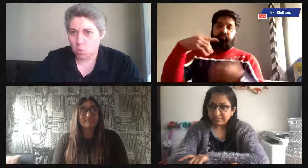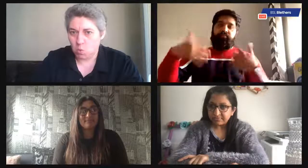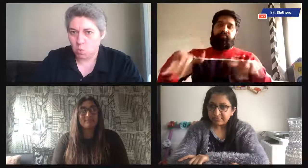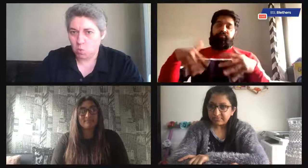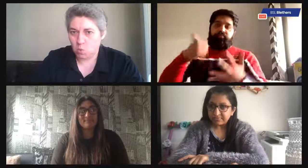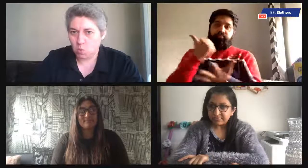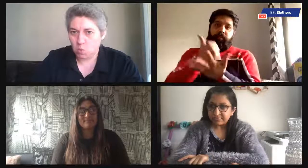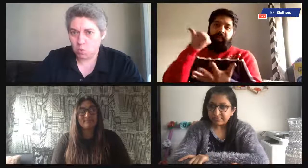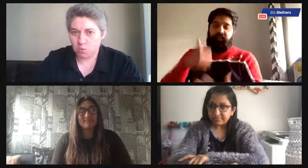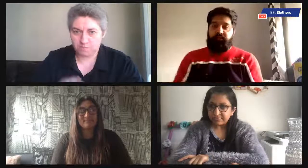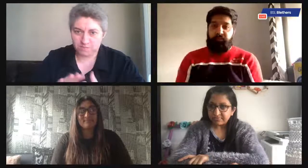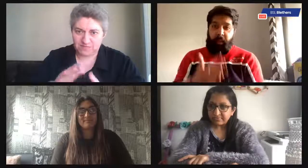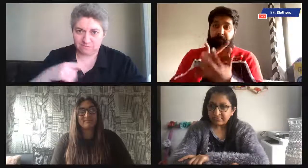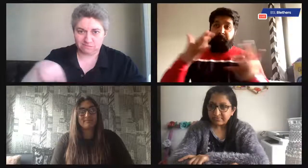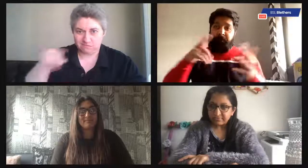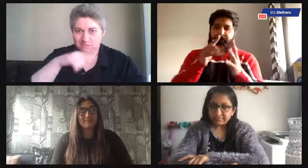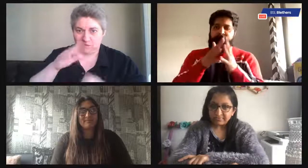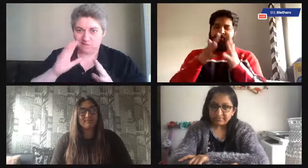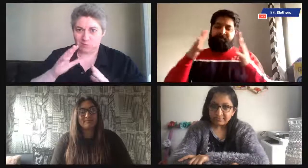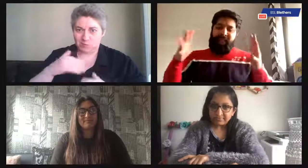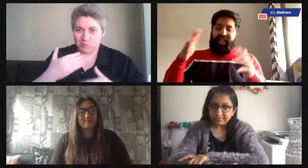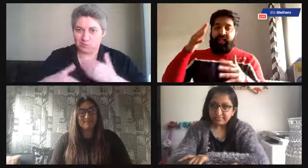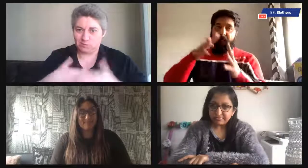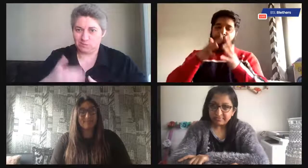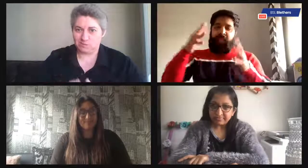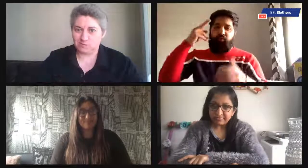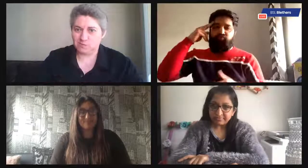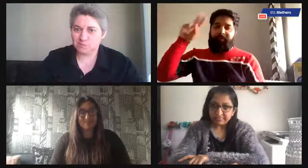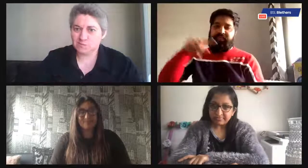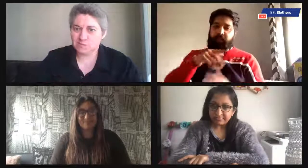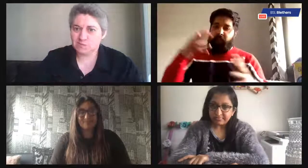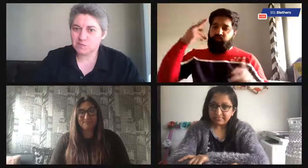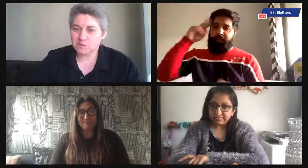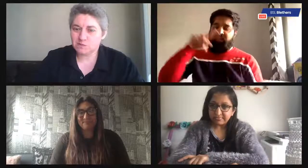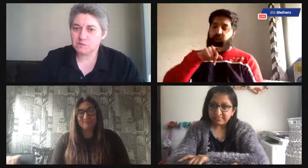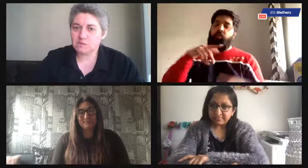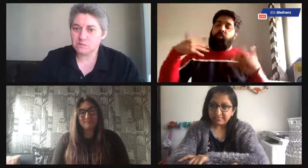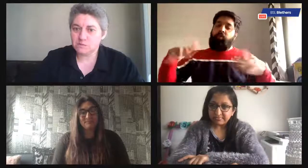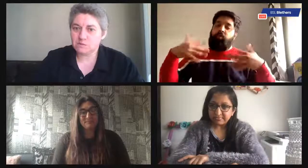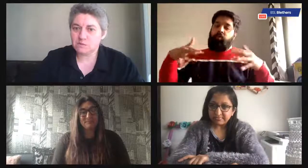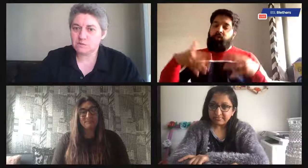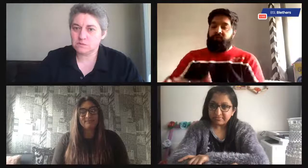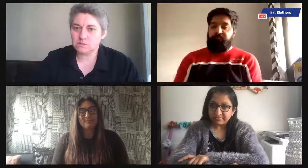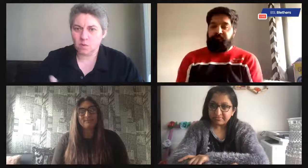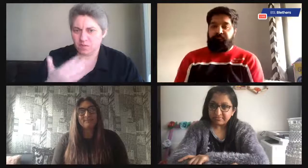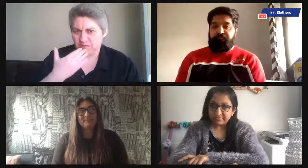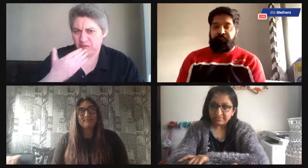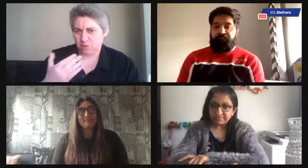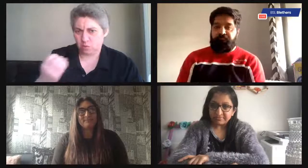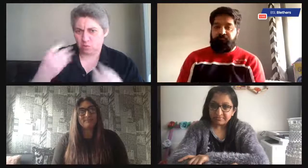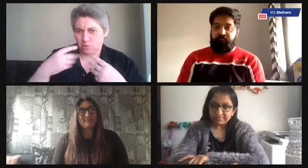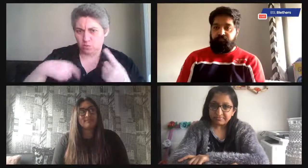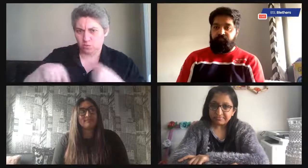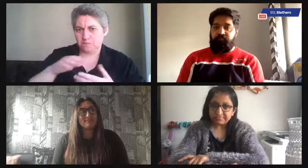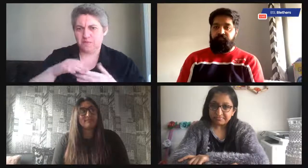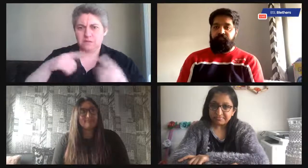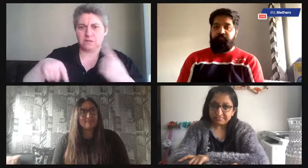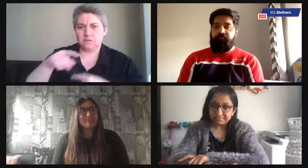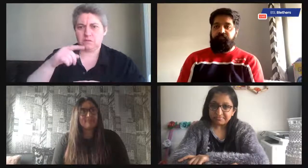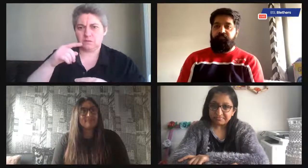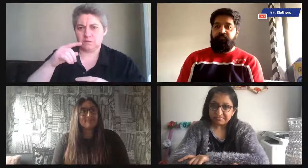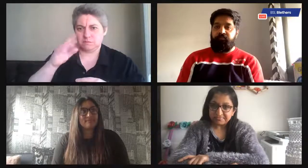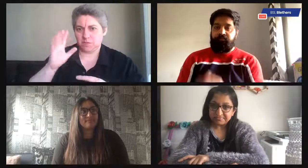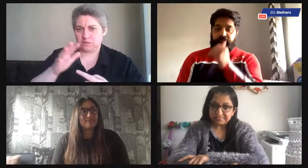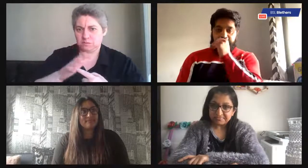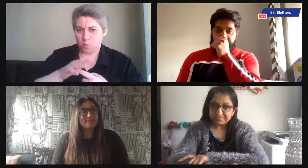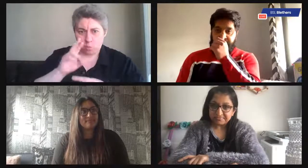last year it was in Peru, and the year before that was in Peru. So this time it's in Glasgow, and it's an amazing honour for